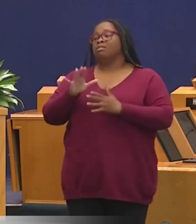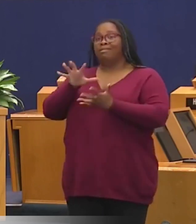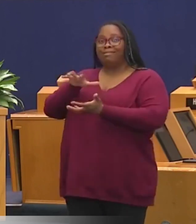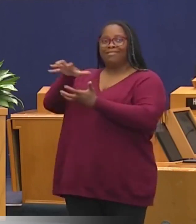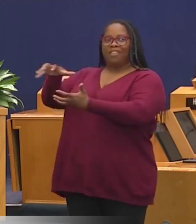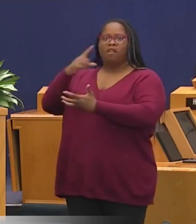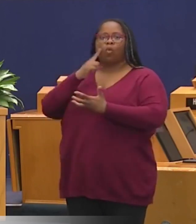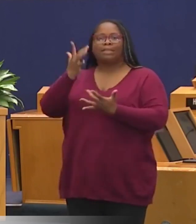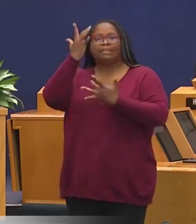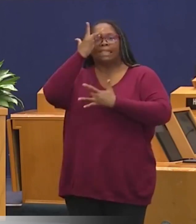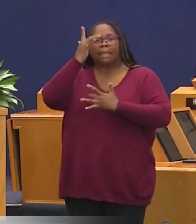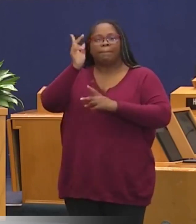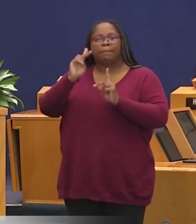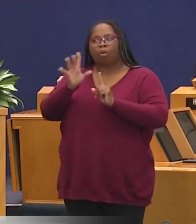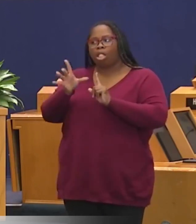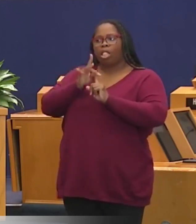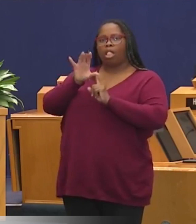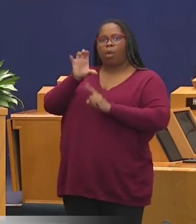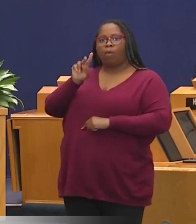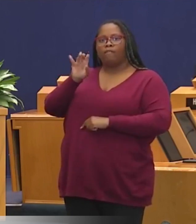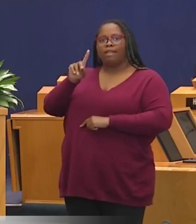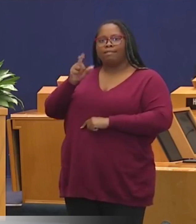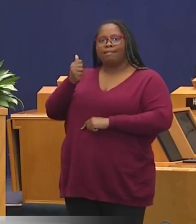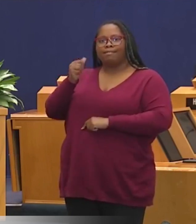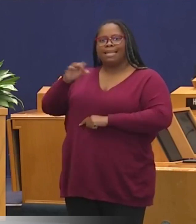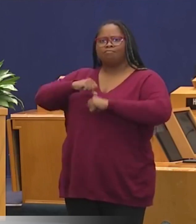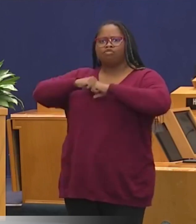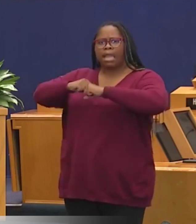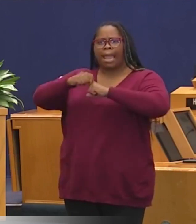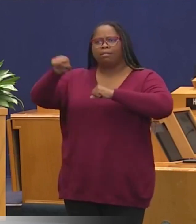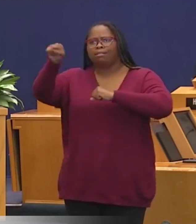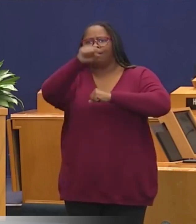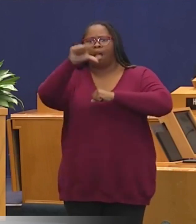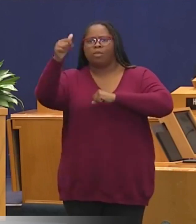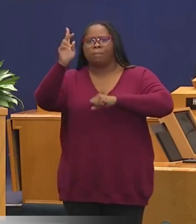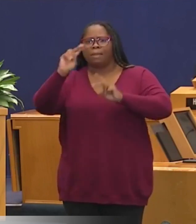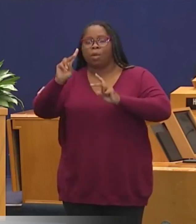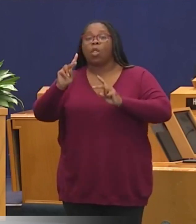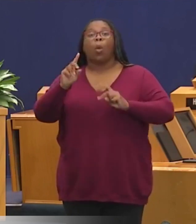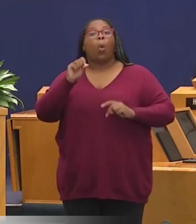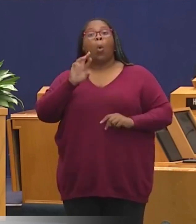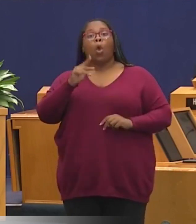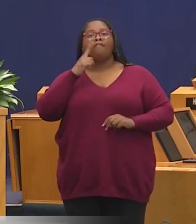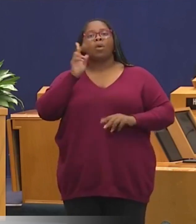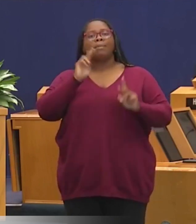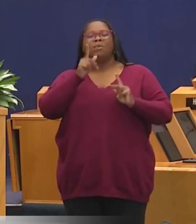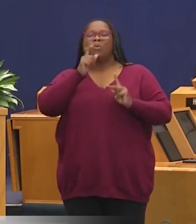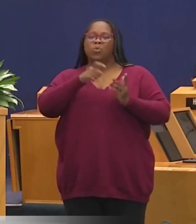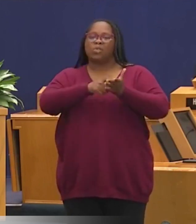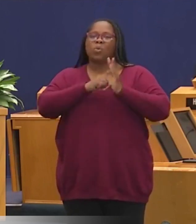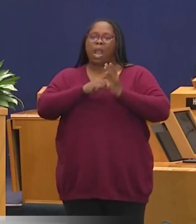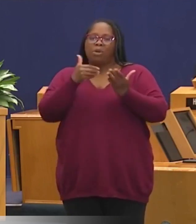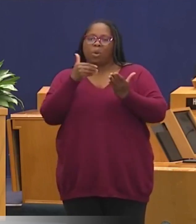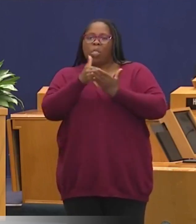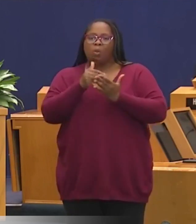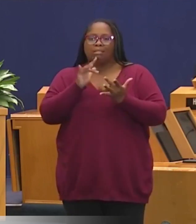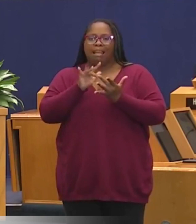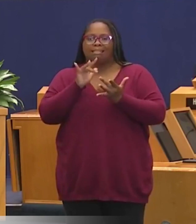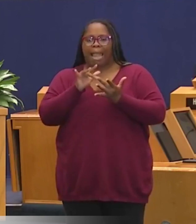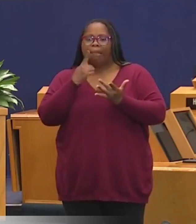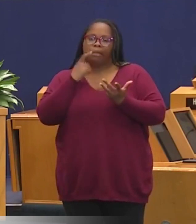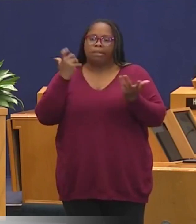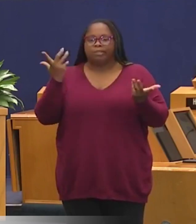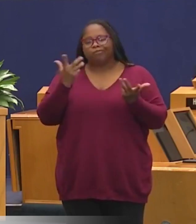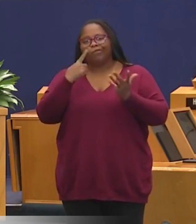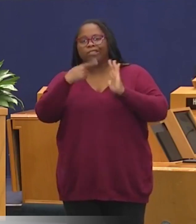else to their infections, and to anybody who needs to have close contact because they're a